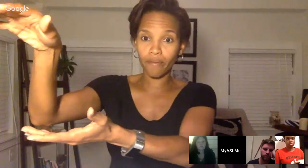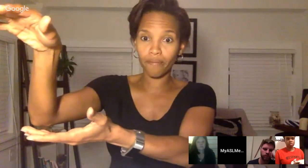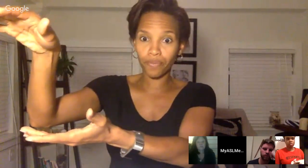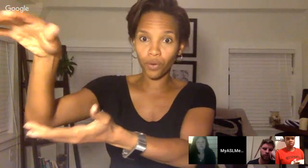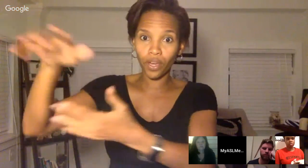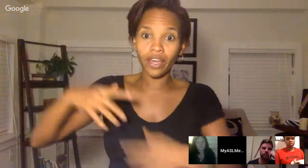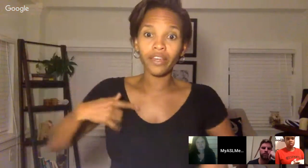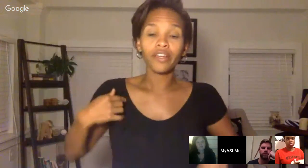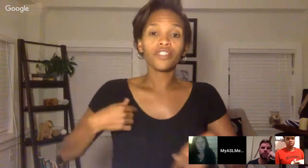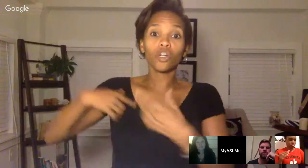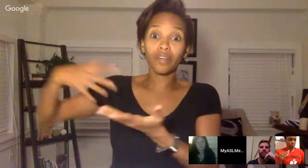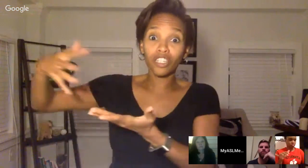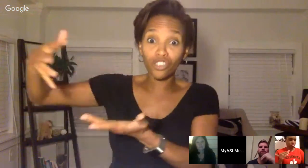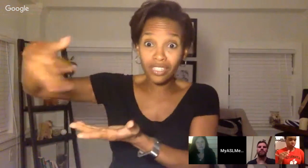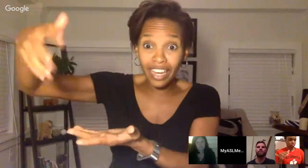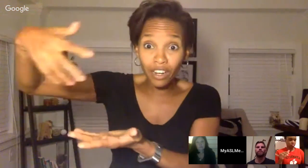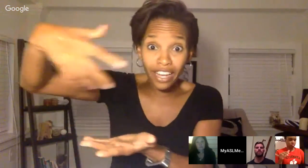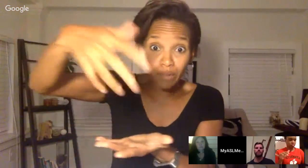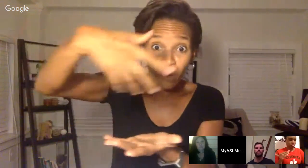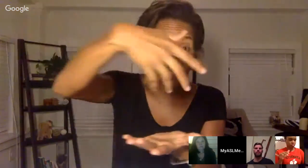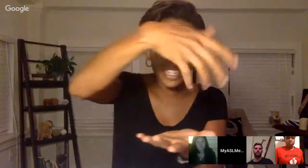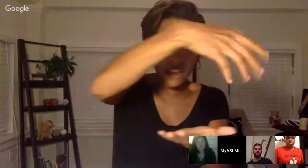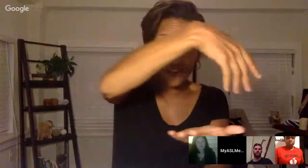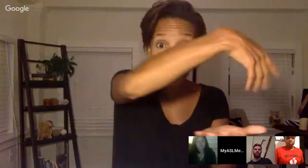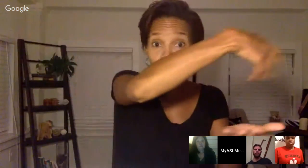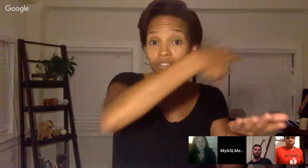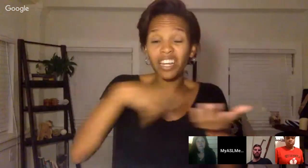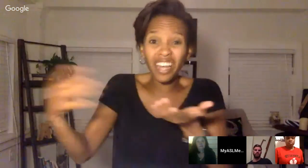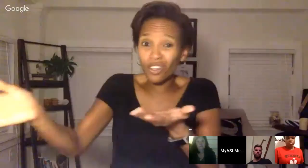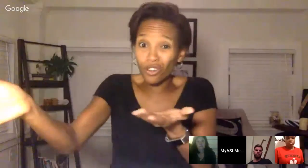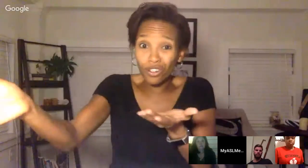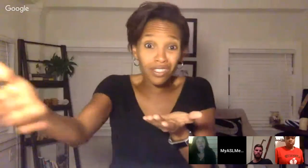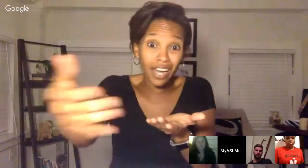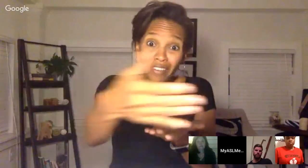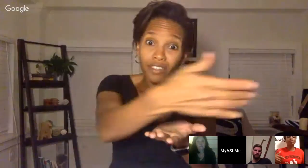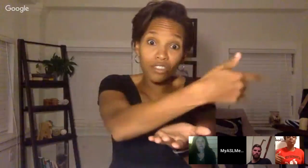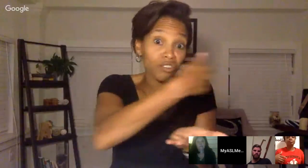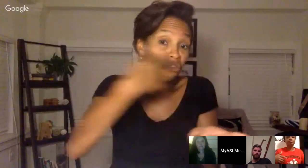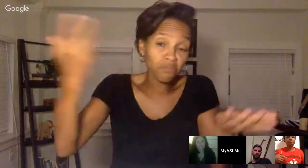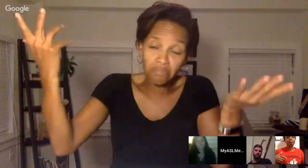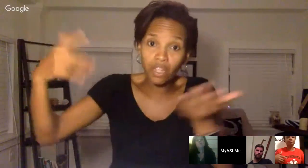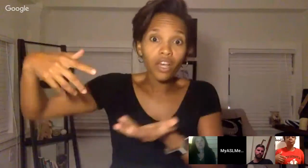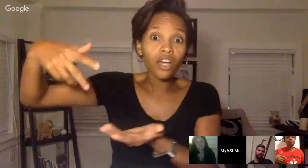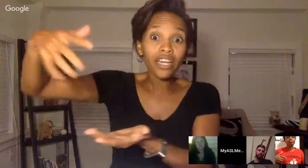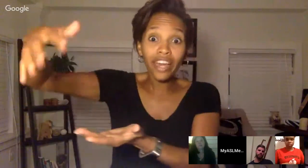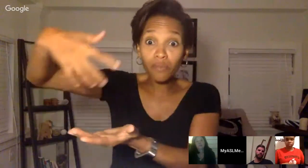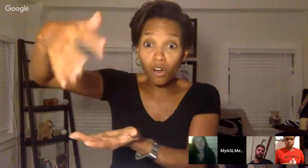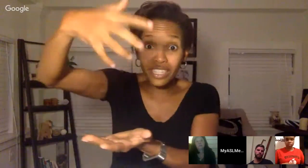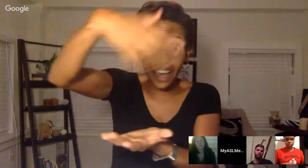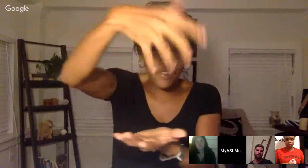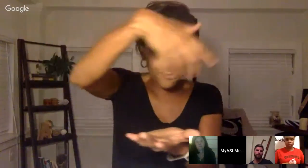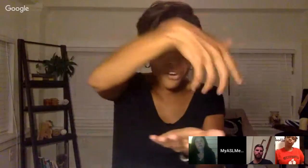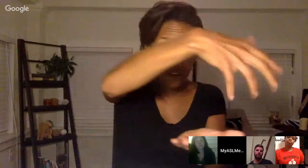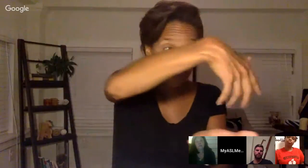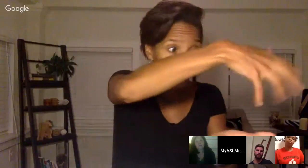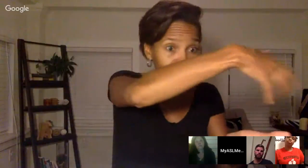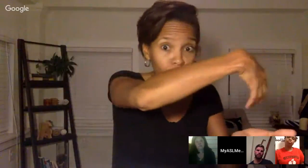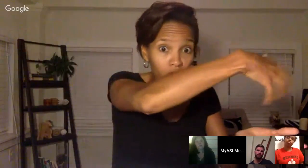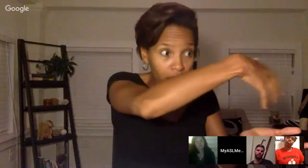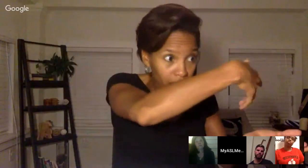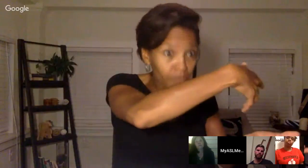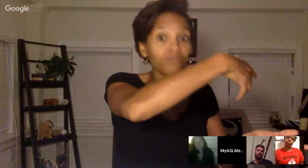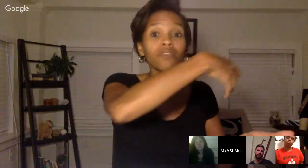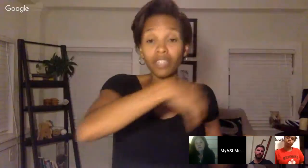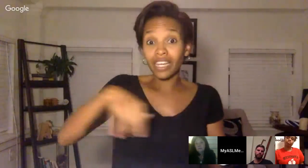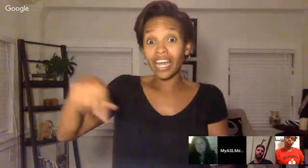to them, okay? So I'm gonna just get them all together. And again, you could sign this too. Get them all together, collect them